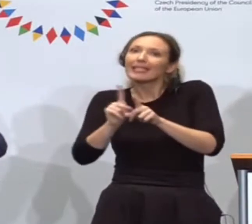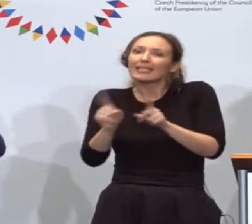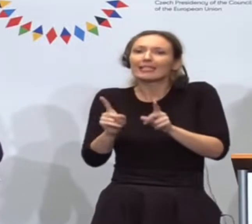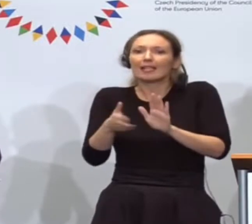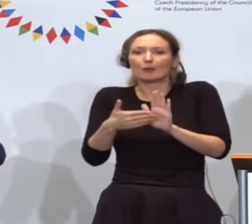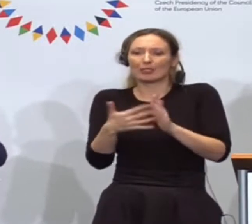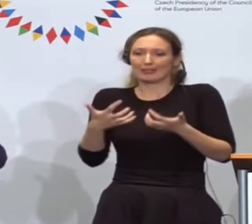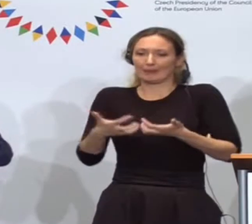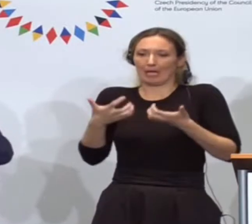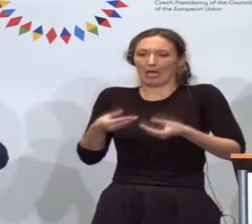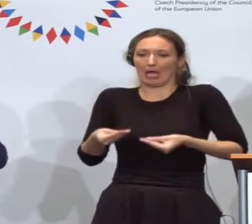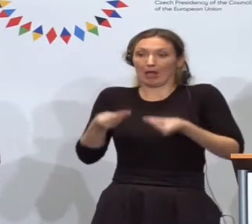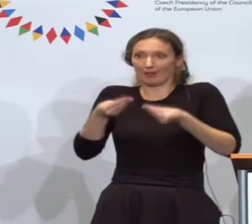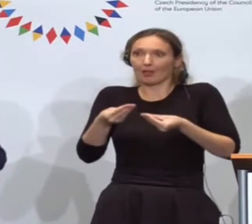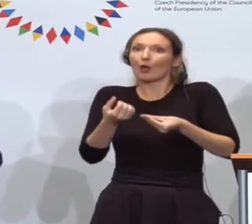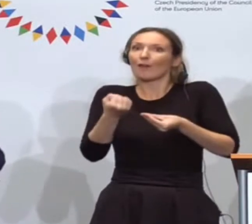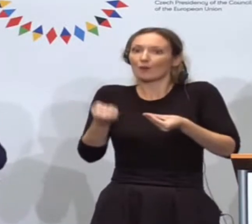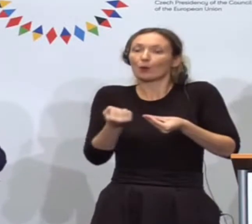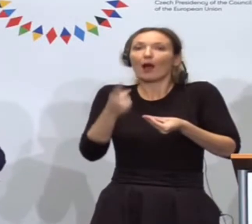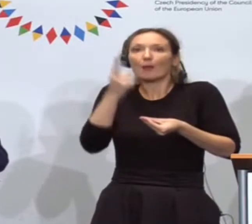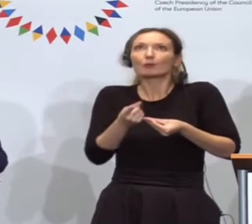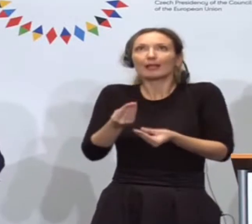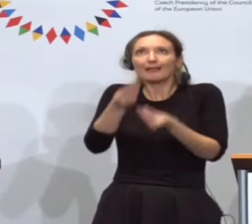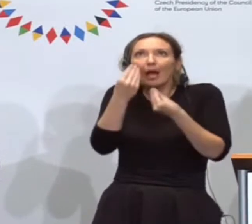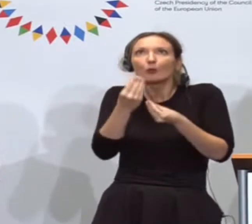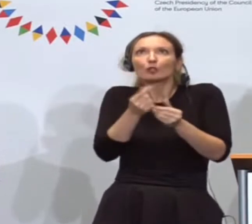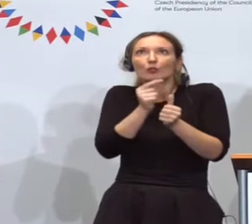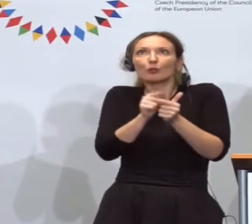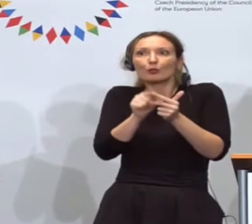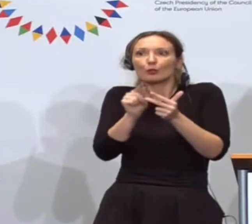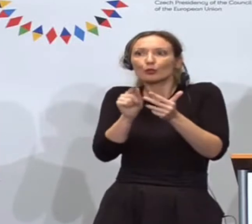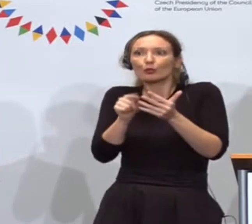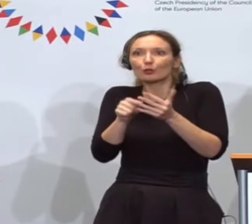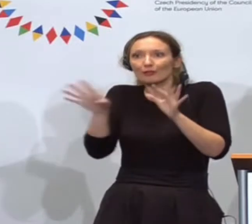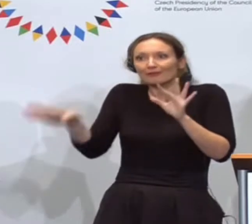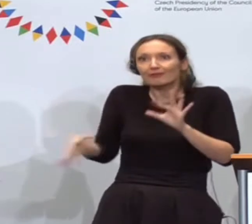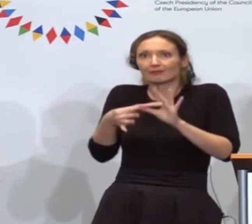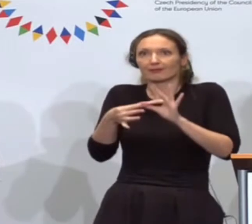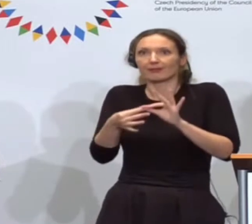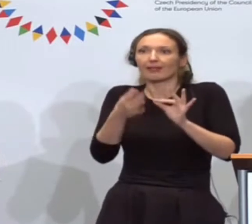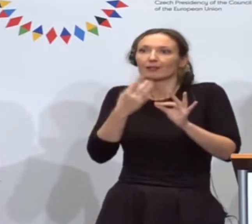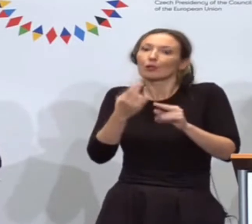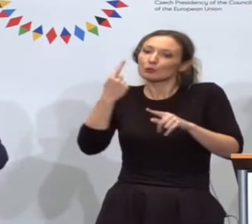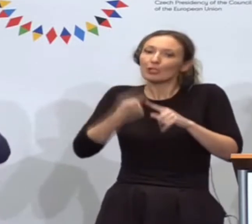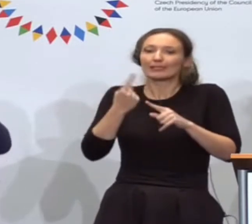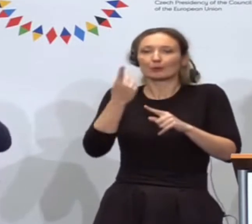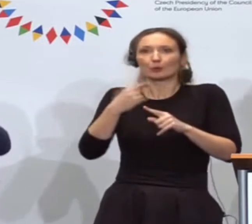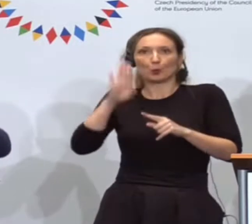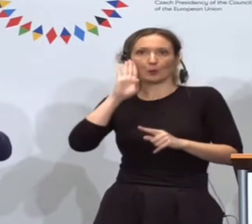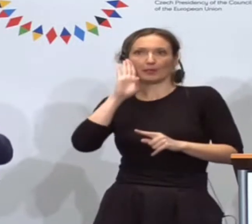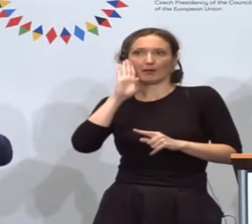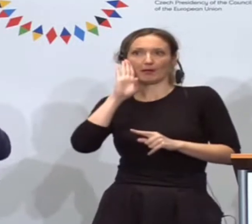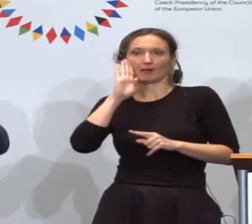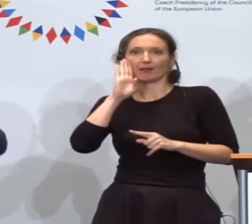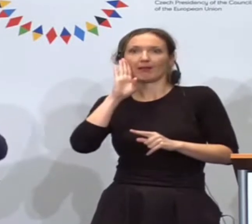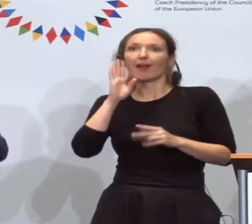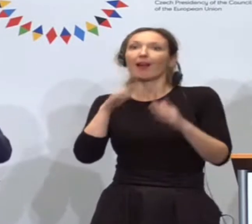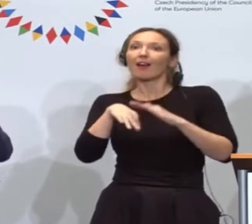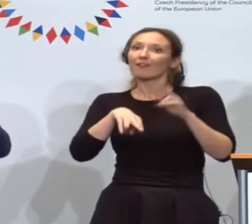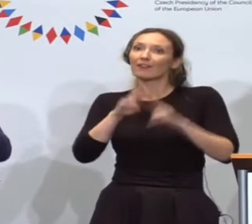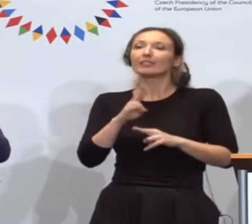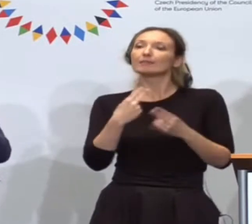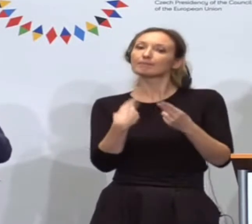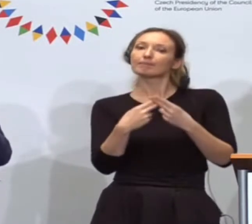whole functioning of a complex body like an army. And the Defense Minister of Ukraine has been explaining in the short